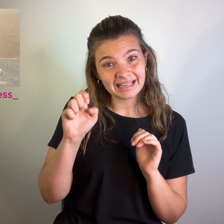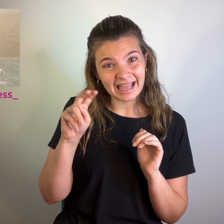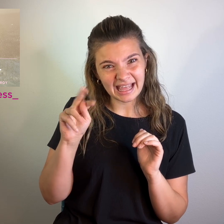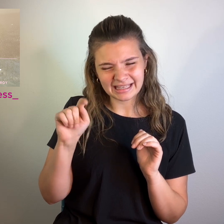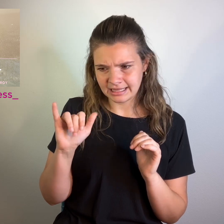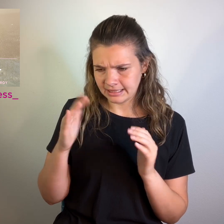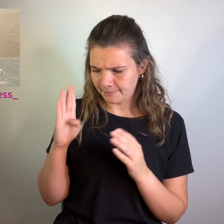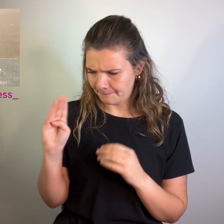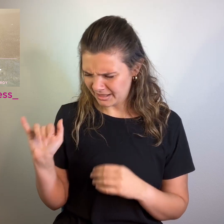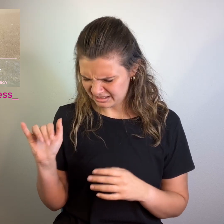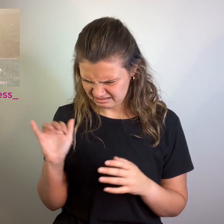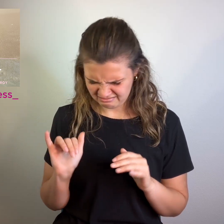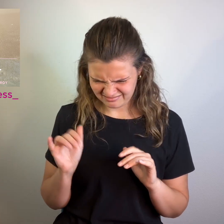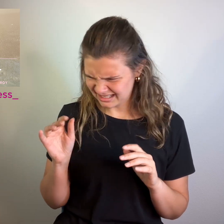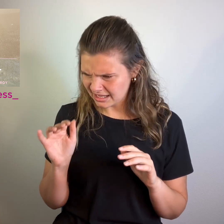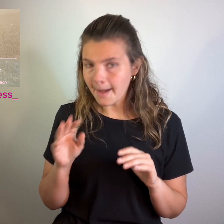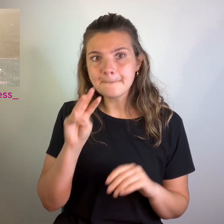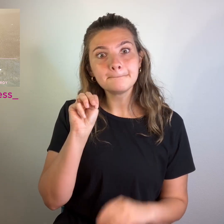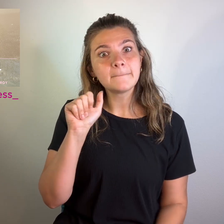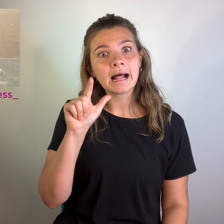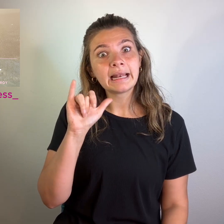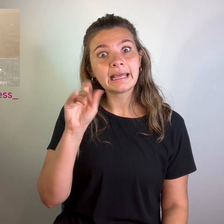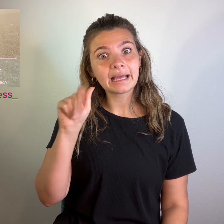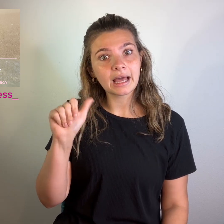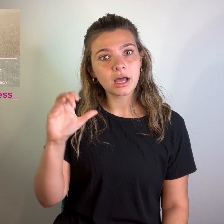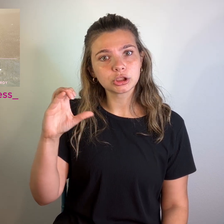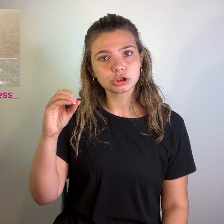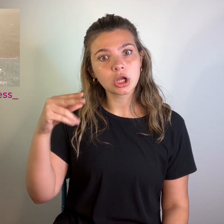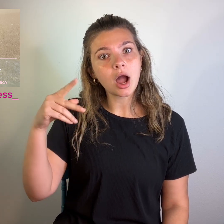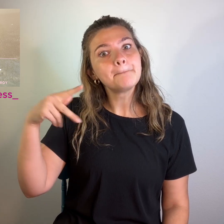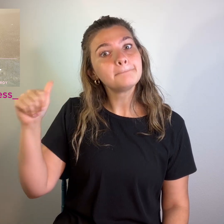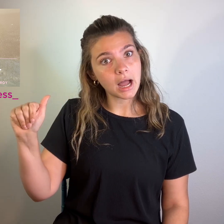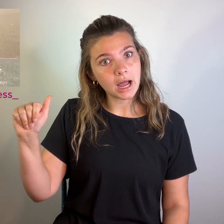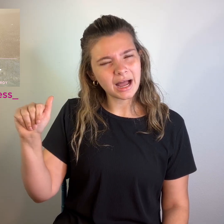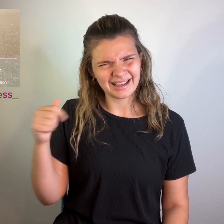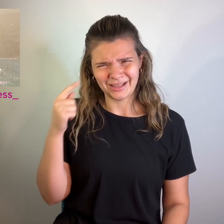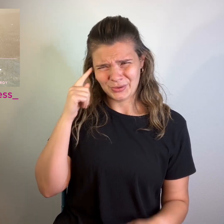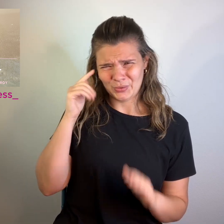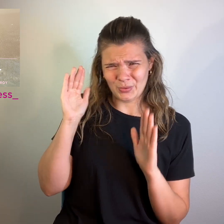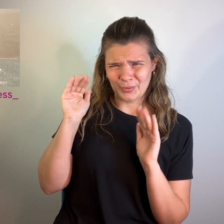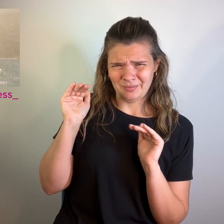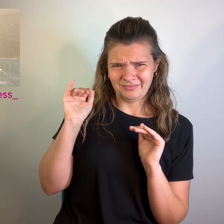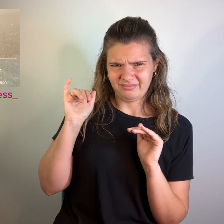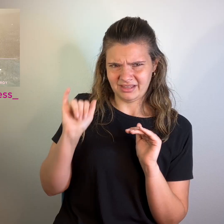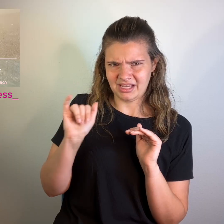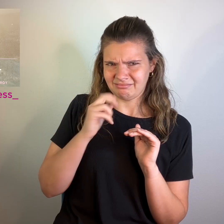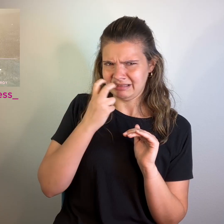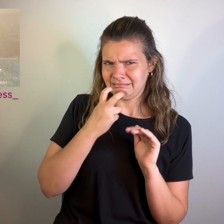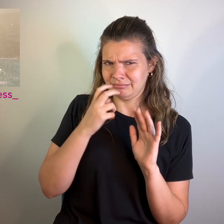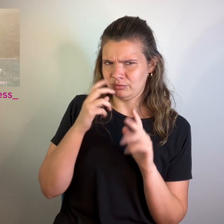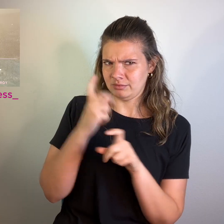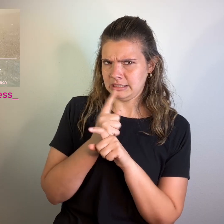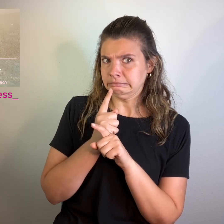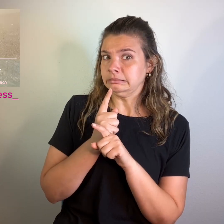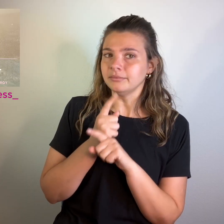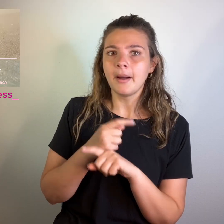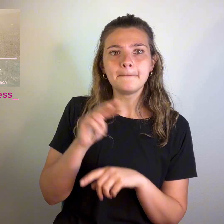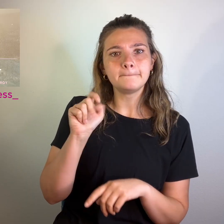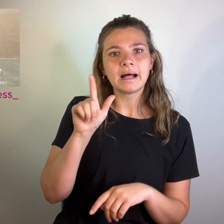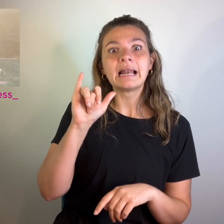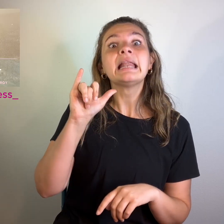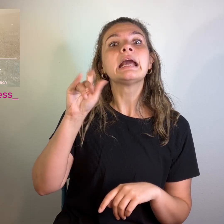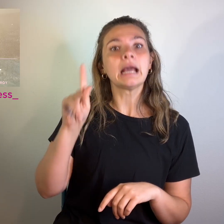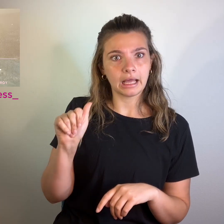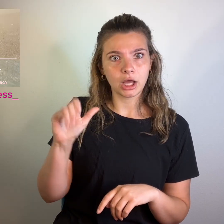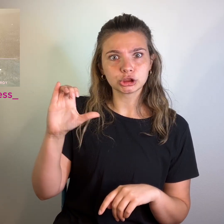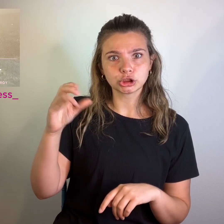Malika Chopra. I hope I pronounce that right. Malika Chopra. But it's been